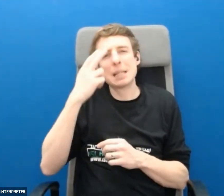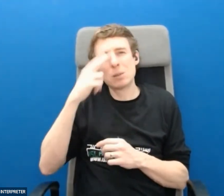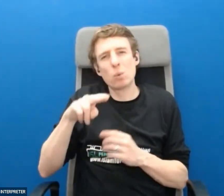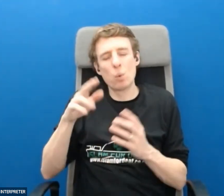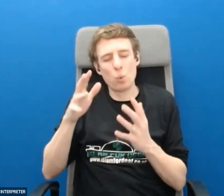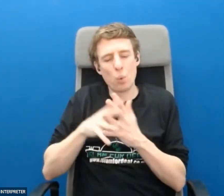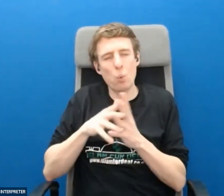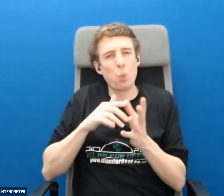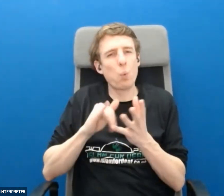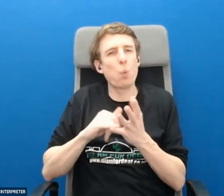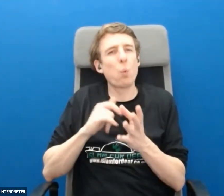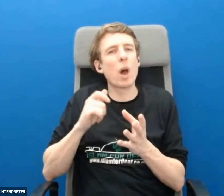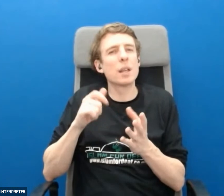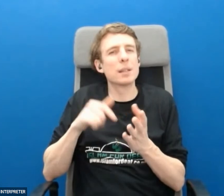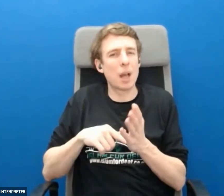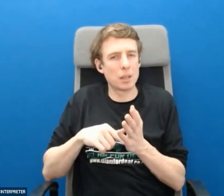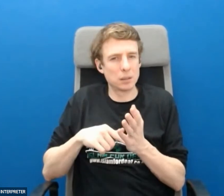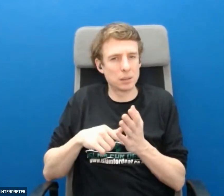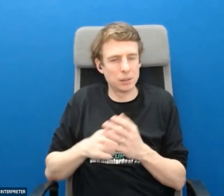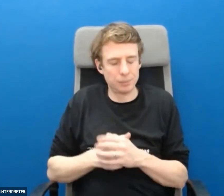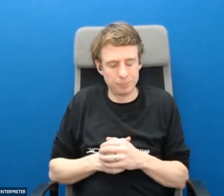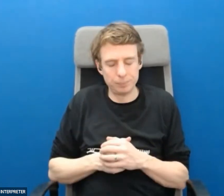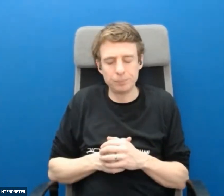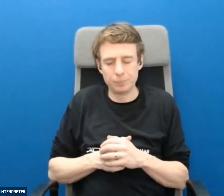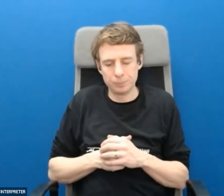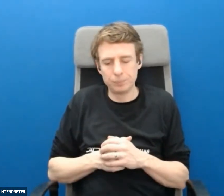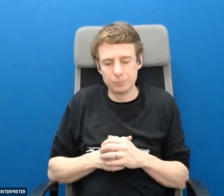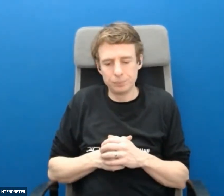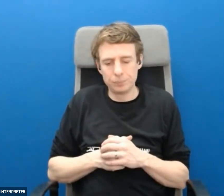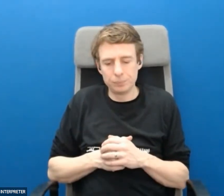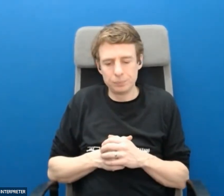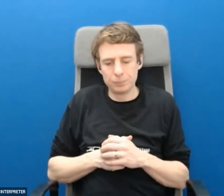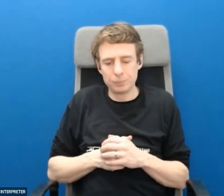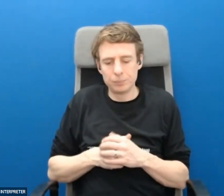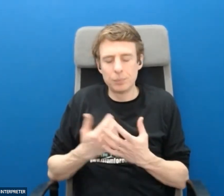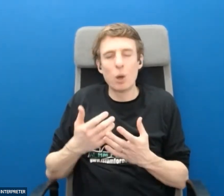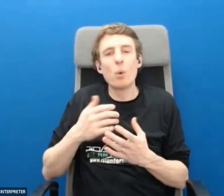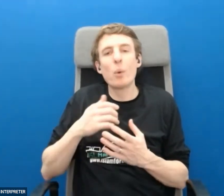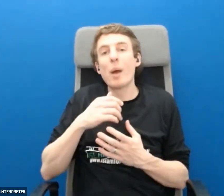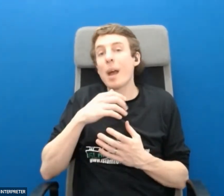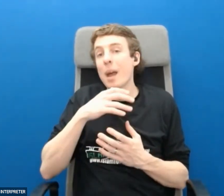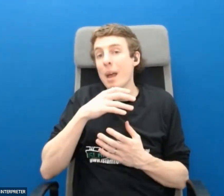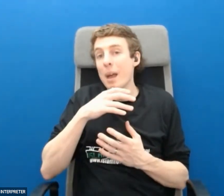W-A-S-A-T. And it was written by Shaykh al-Islam Ibn Taymiyyah,